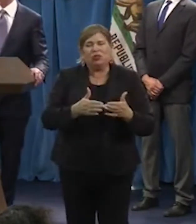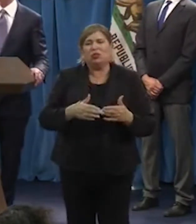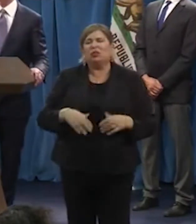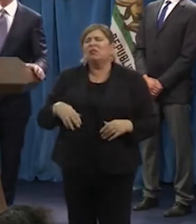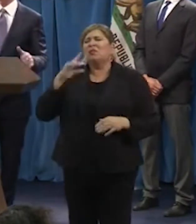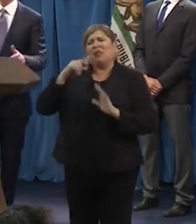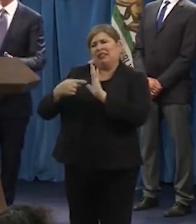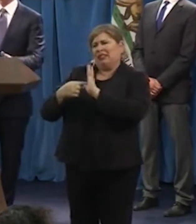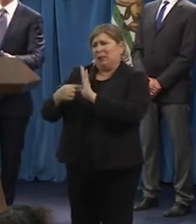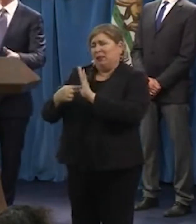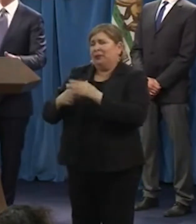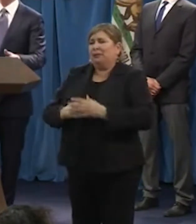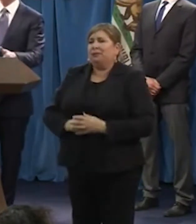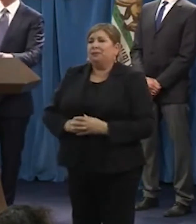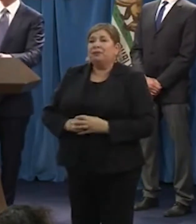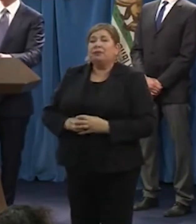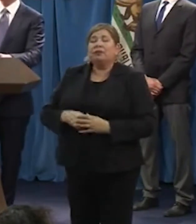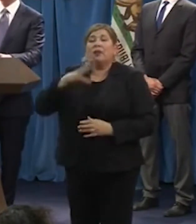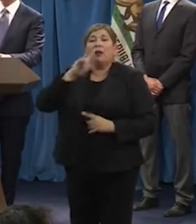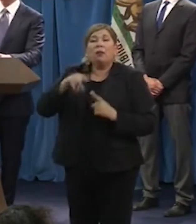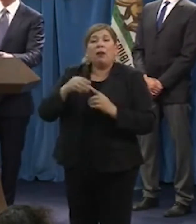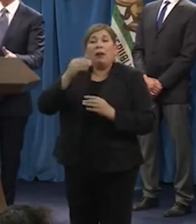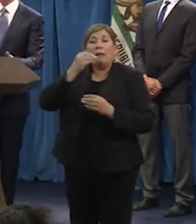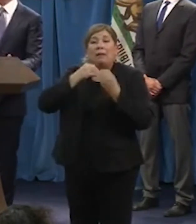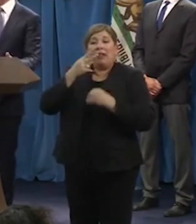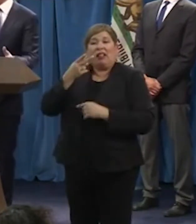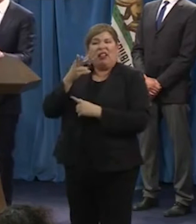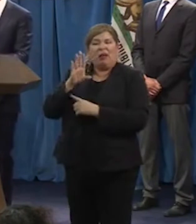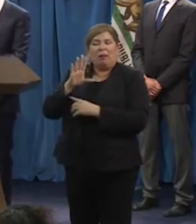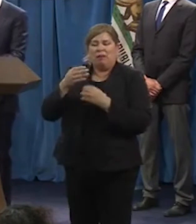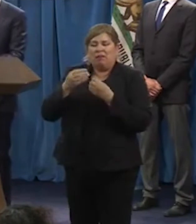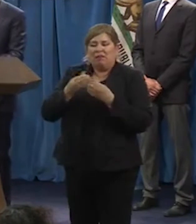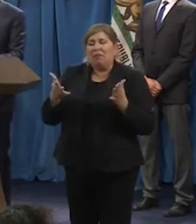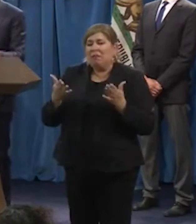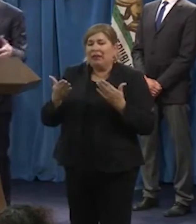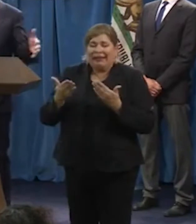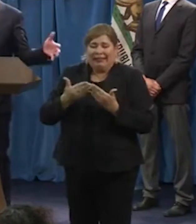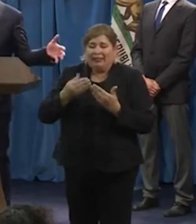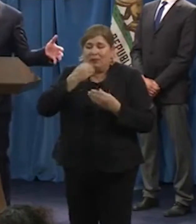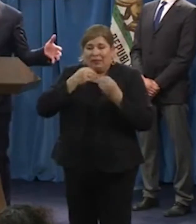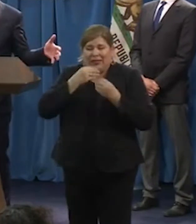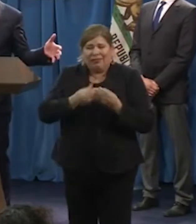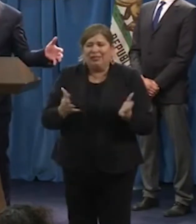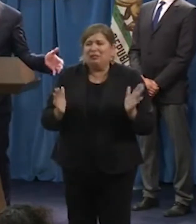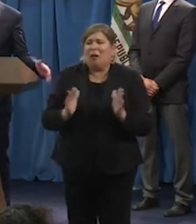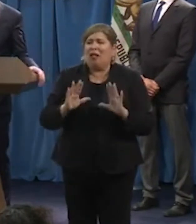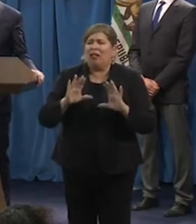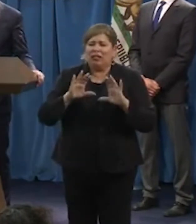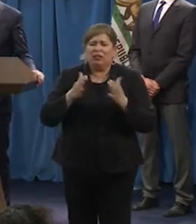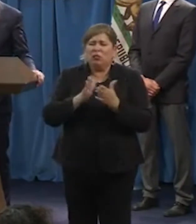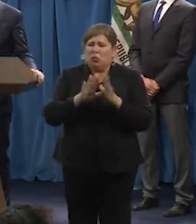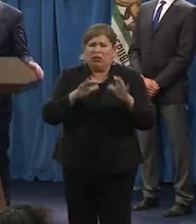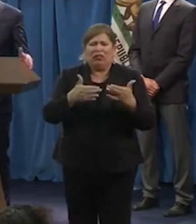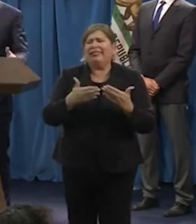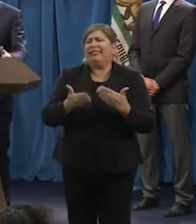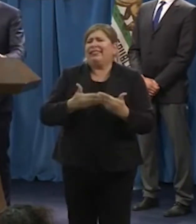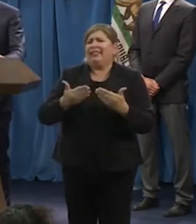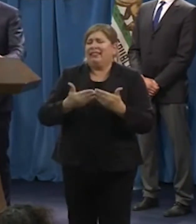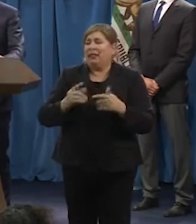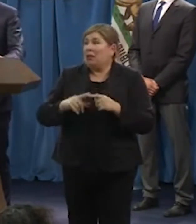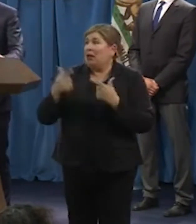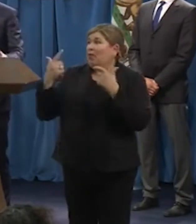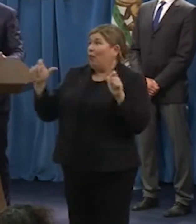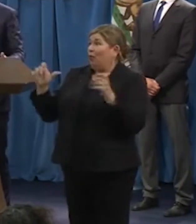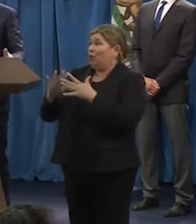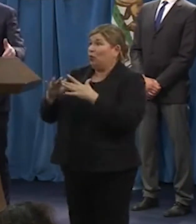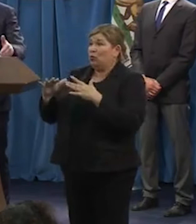specific. Just addressing meal hubs, it's easy in a small district. It's much more difficult in a large district. Where are those